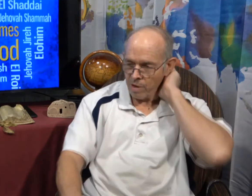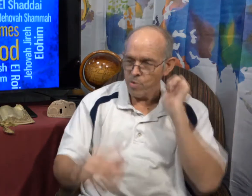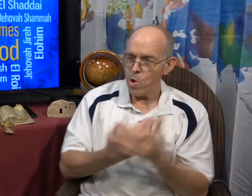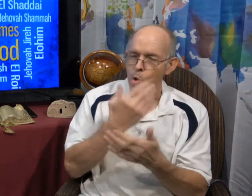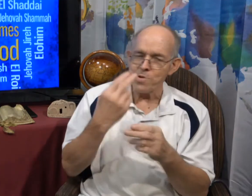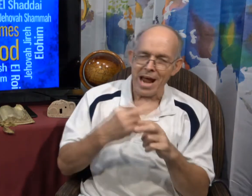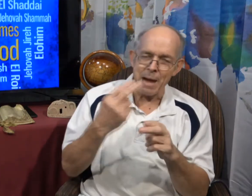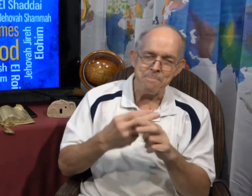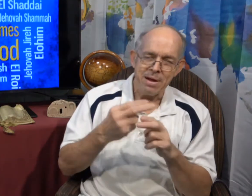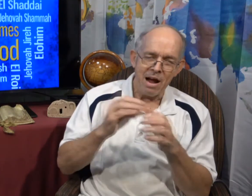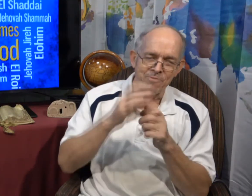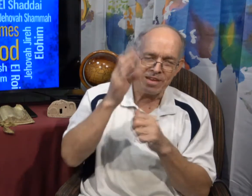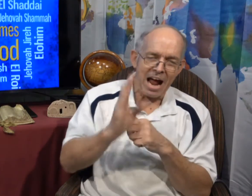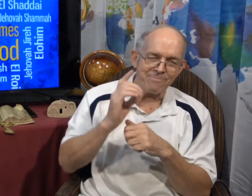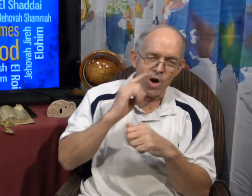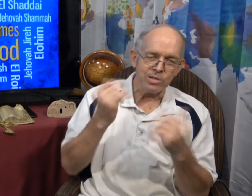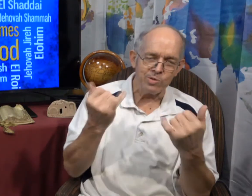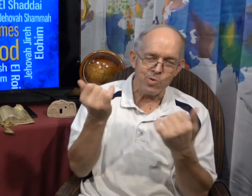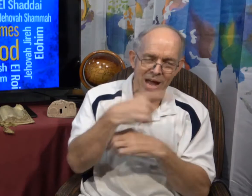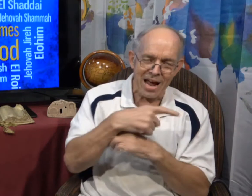anymore. New name of God for today!